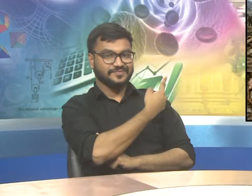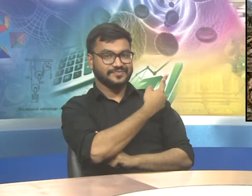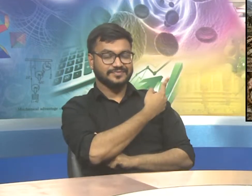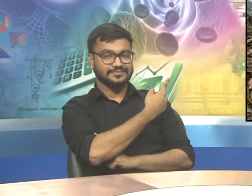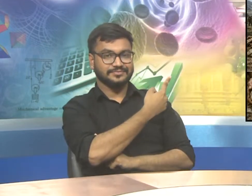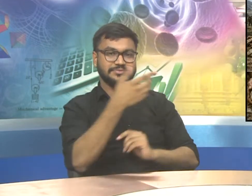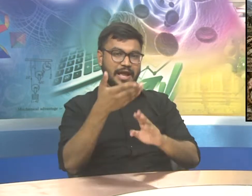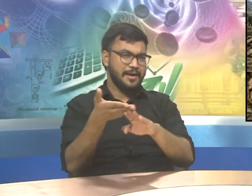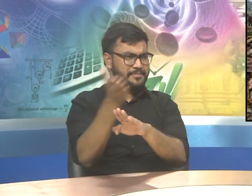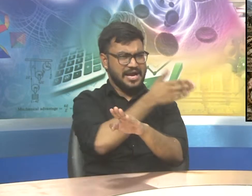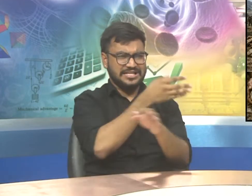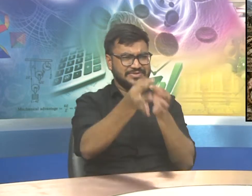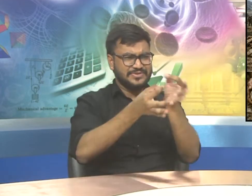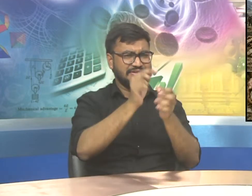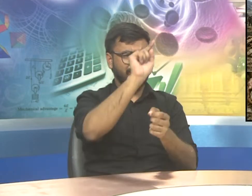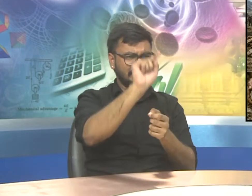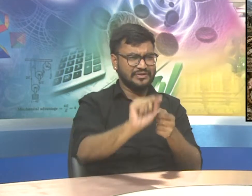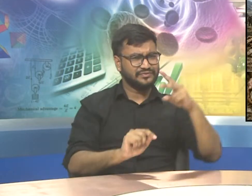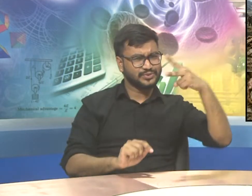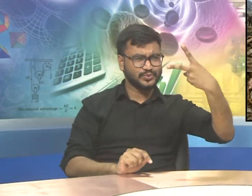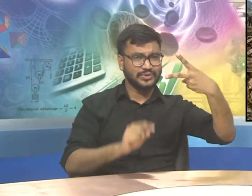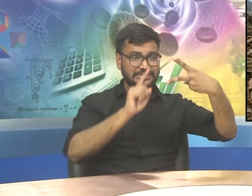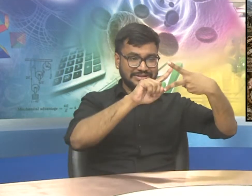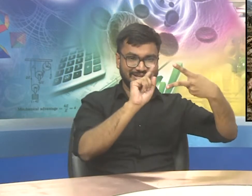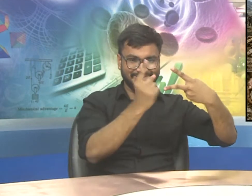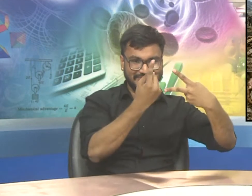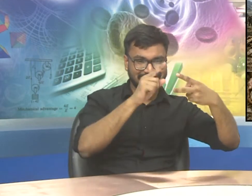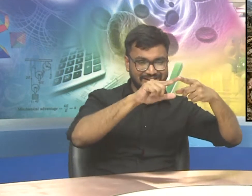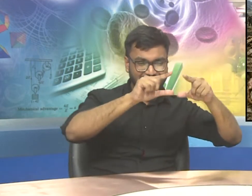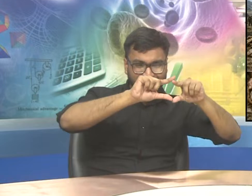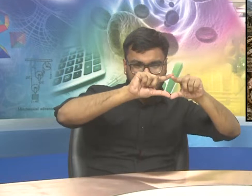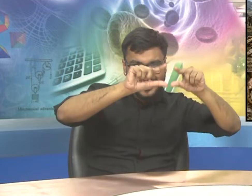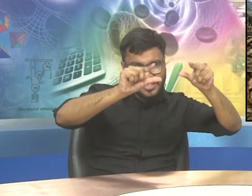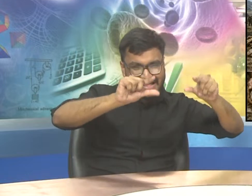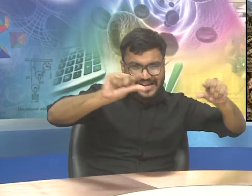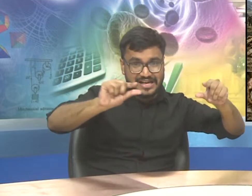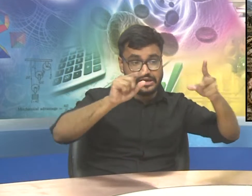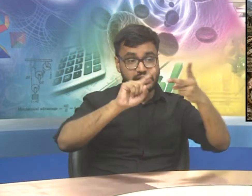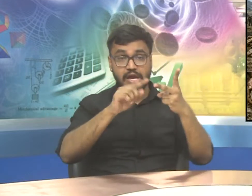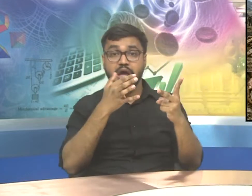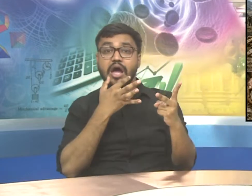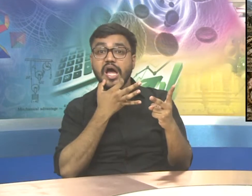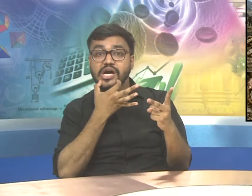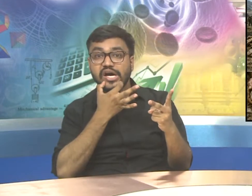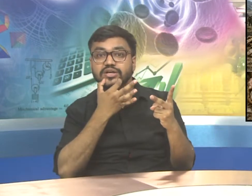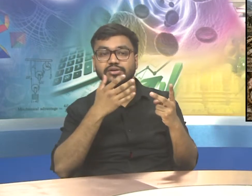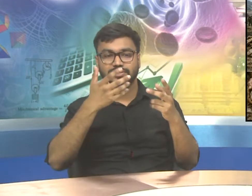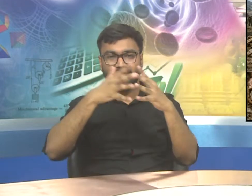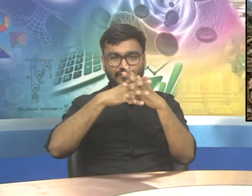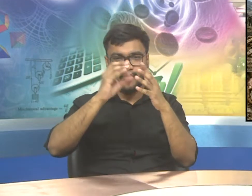As you can see on the screen, there is a visual explanation of that sentence.